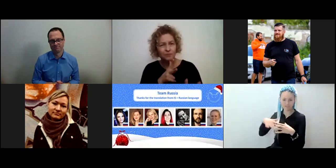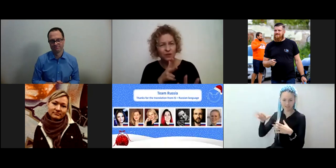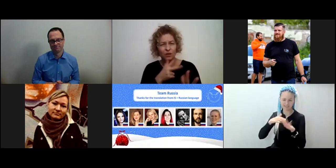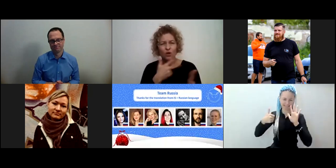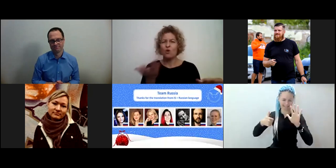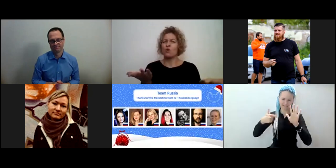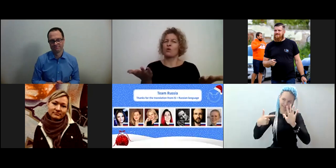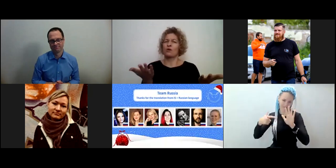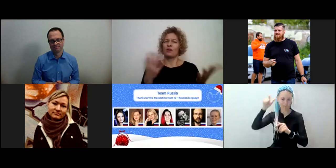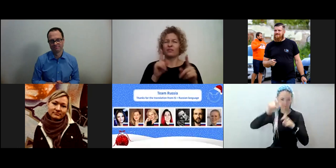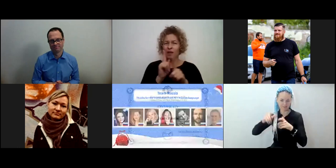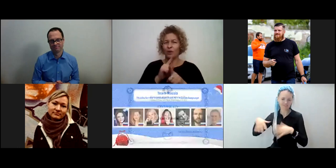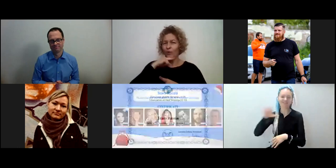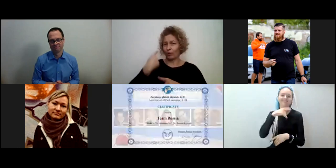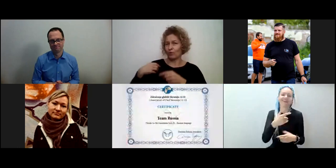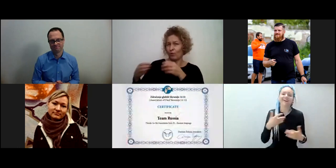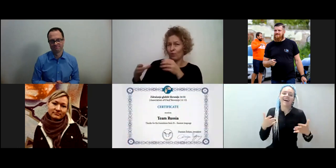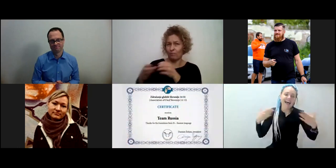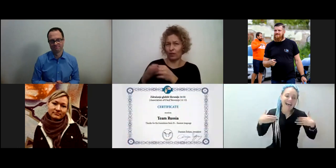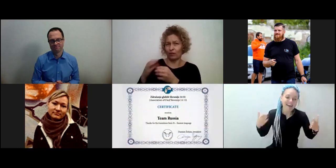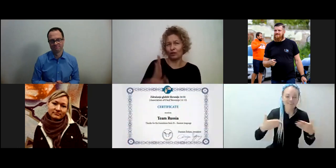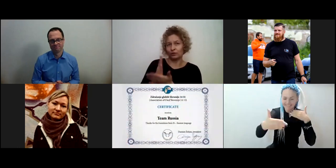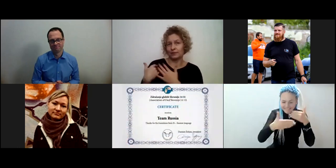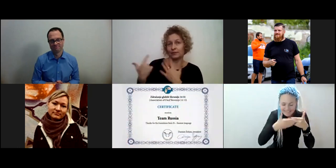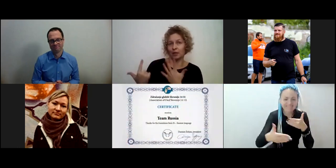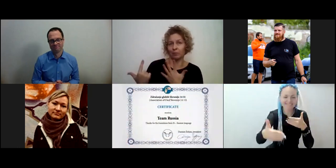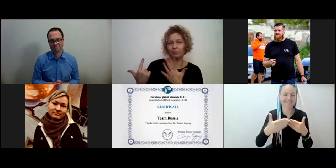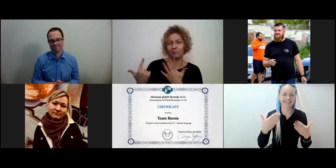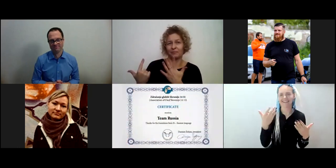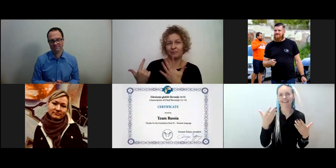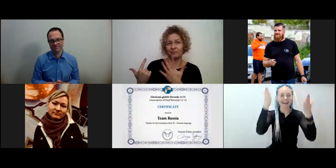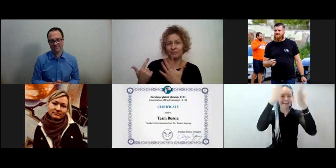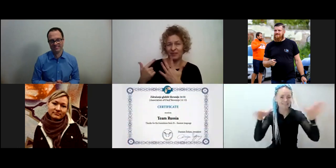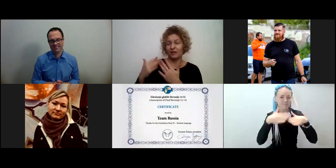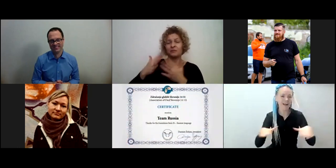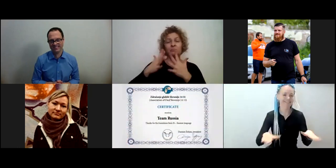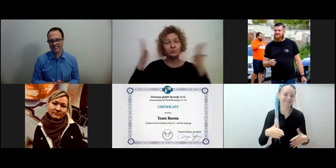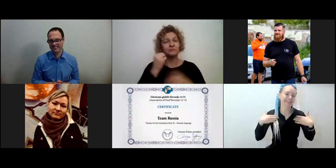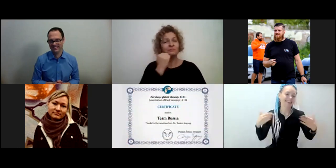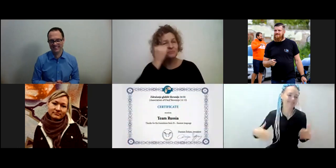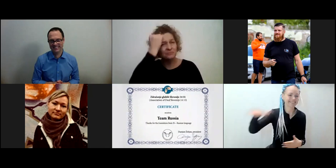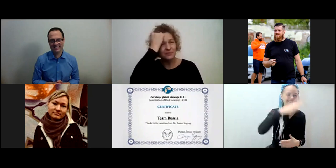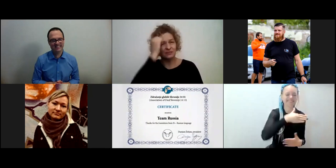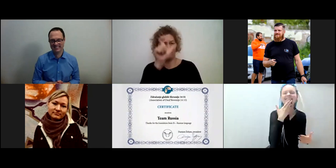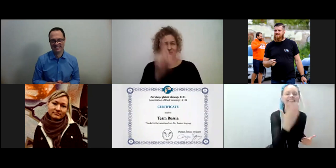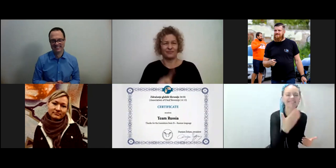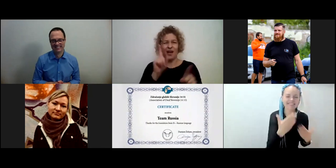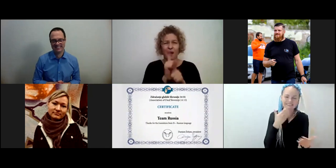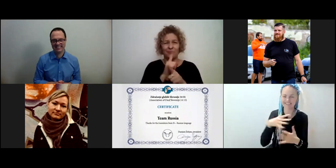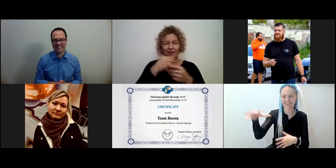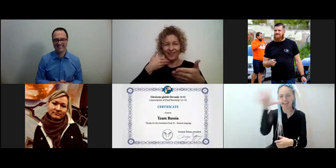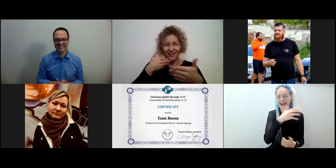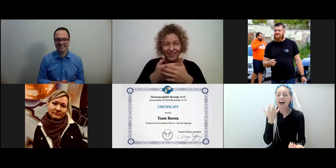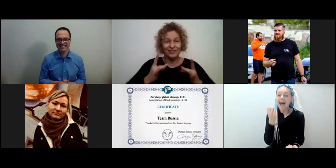8 months. And our team in Russia, we're about 6 or 7 of us, and so happy to have been able to work on this.